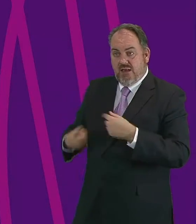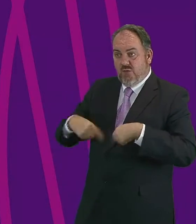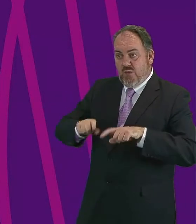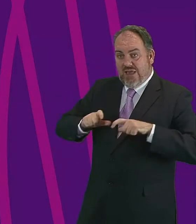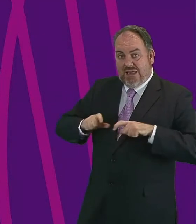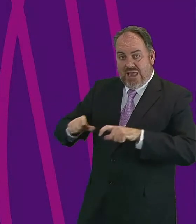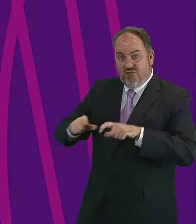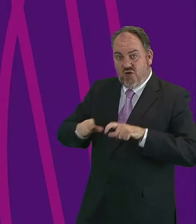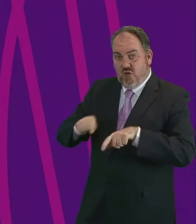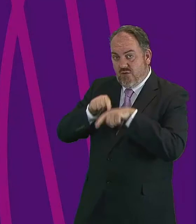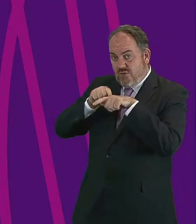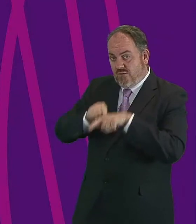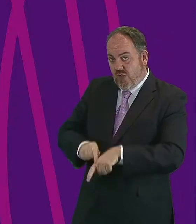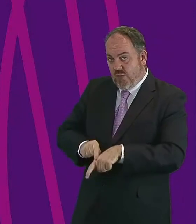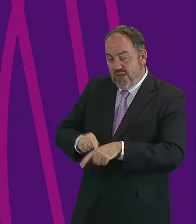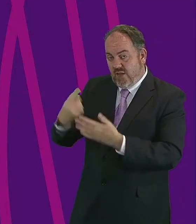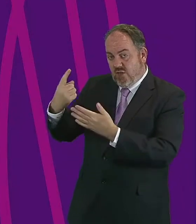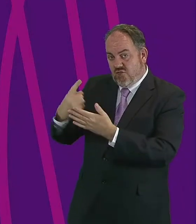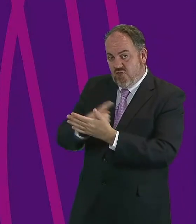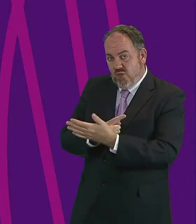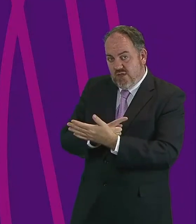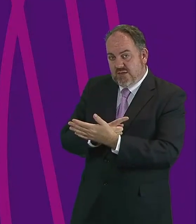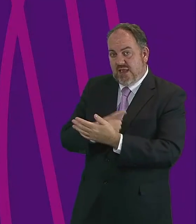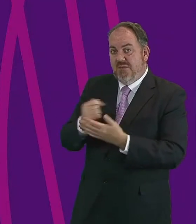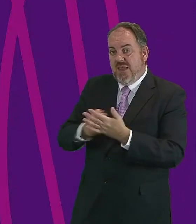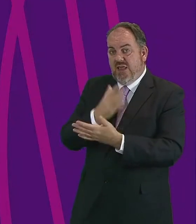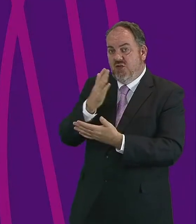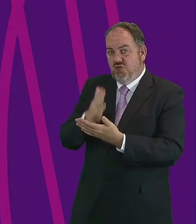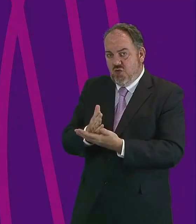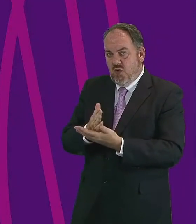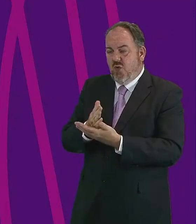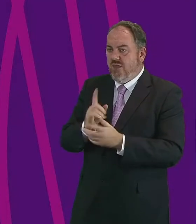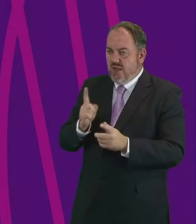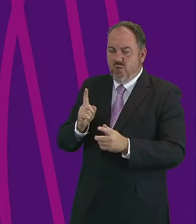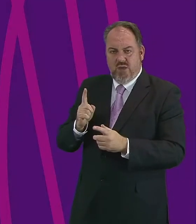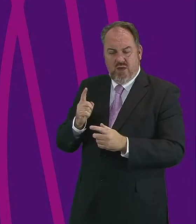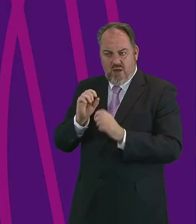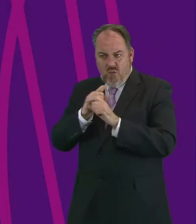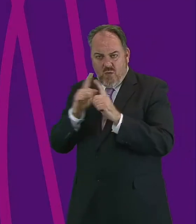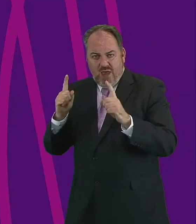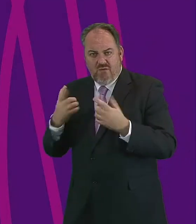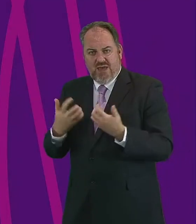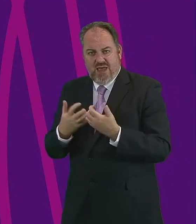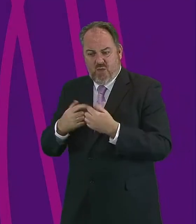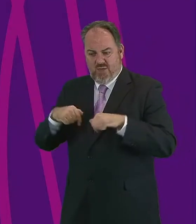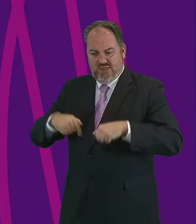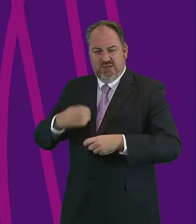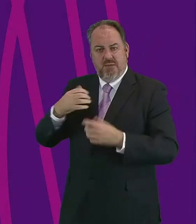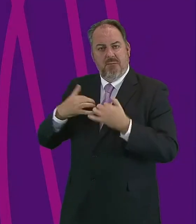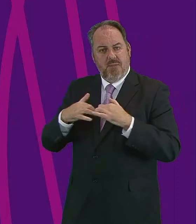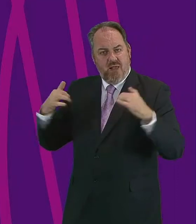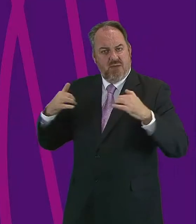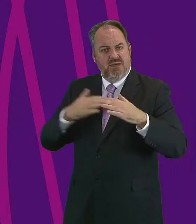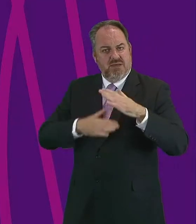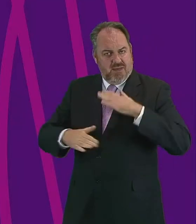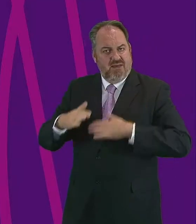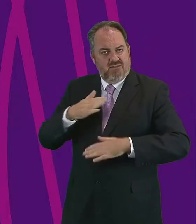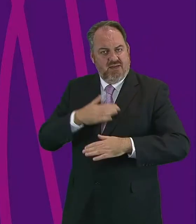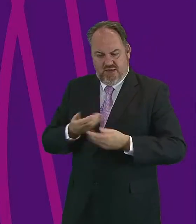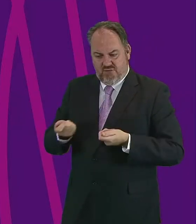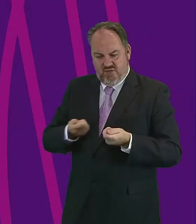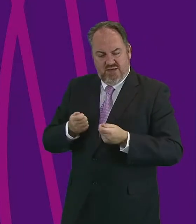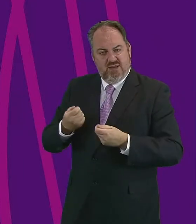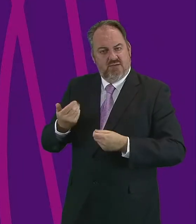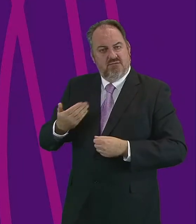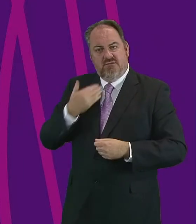and maintain public support for the actions of this Parliament and of this government. I also welcome what he says about added scrutiny. I know that's a conversation that him